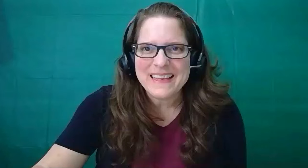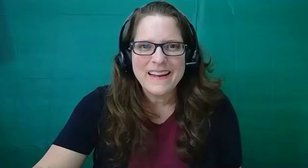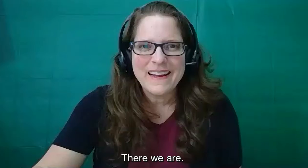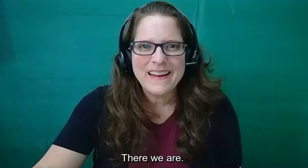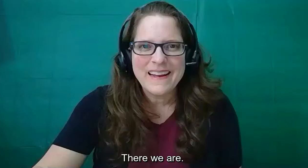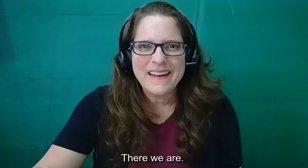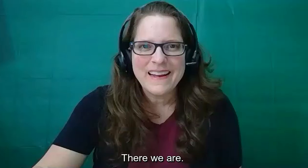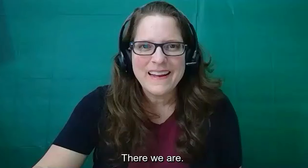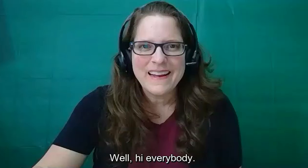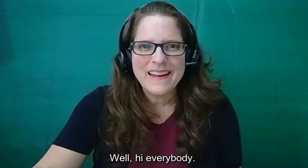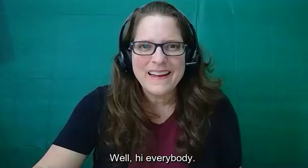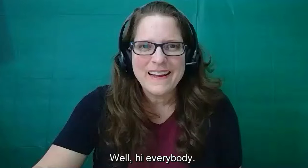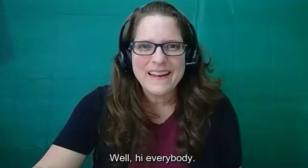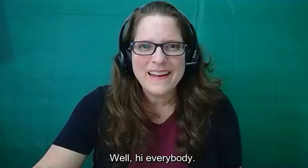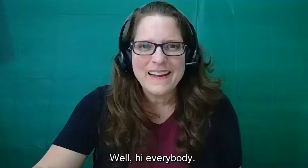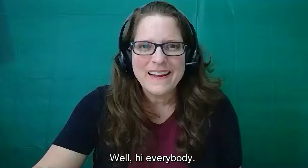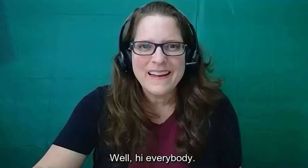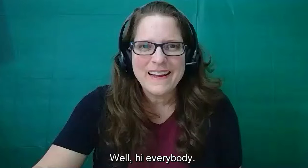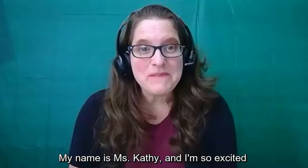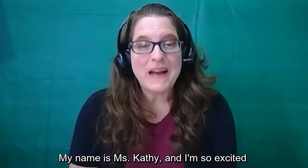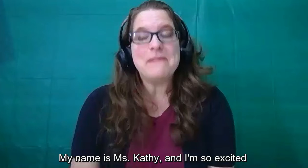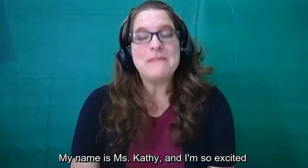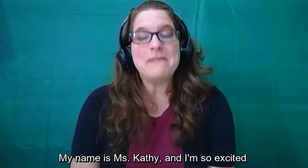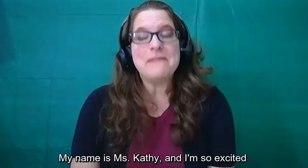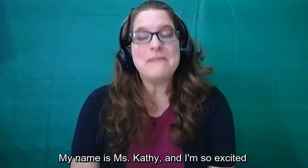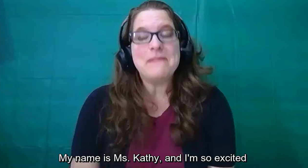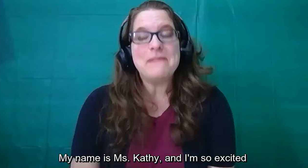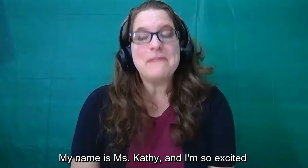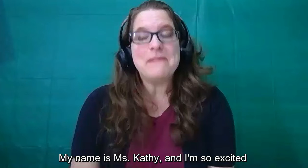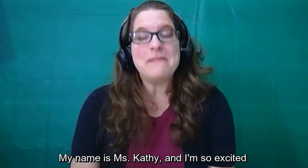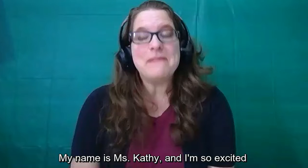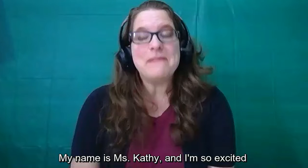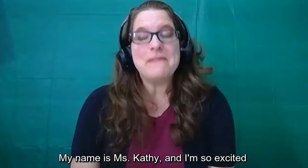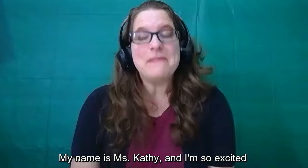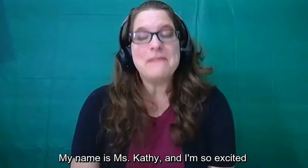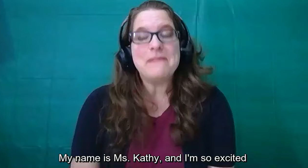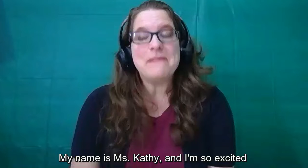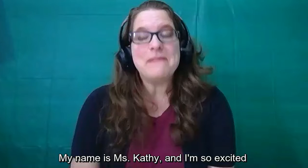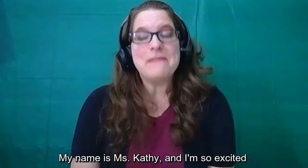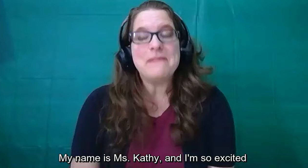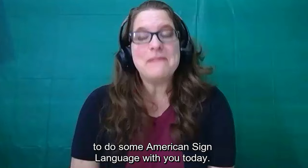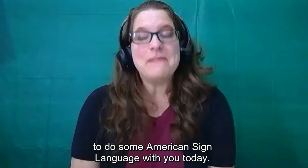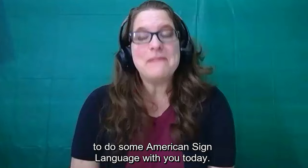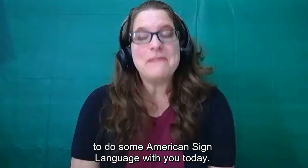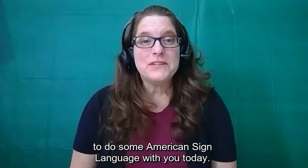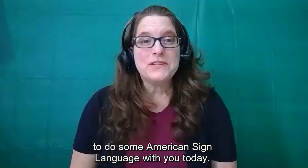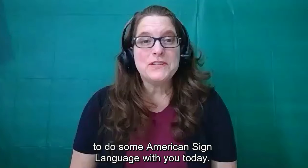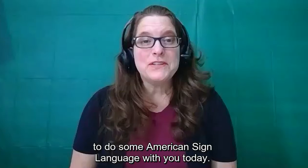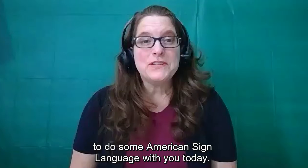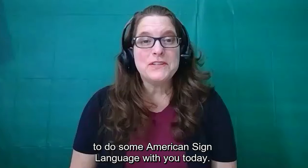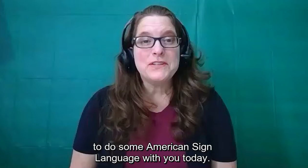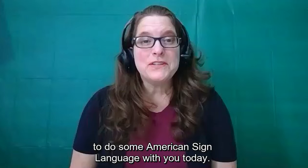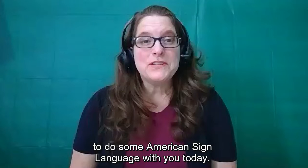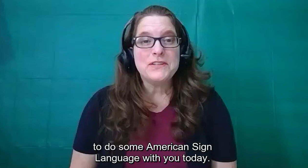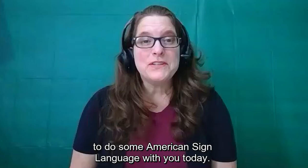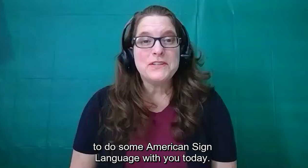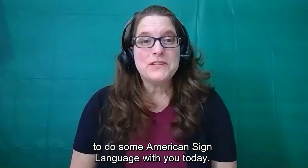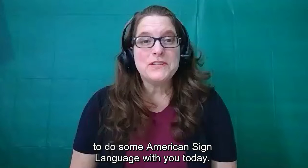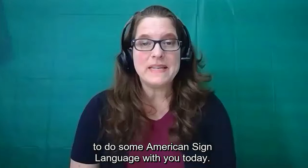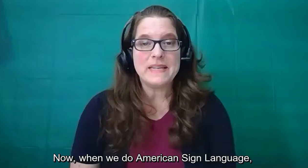There we are. Well, hi, everybody. My name is Miss Kathy, and I'm so excited to do some American Sign Language with you today. Now,